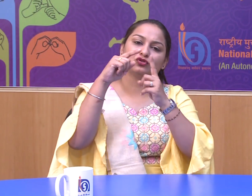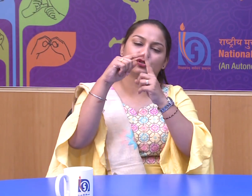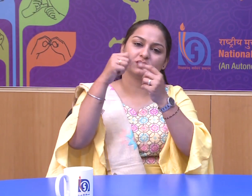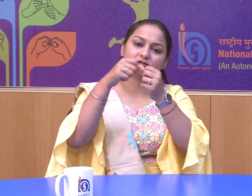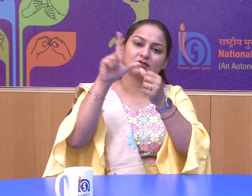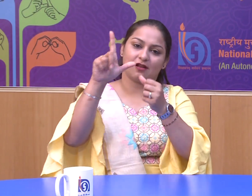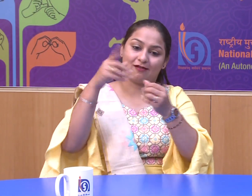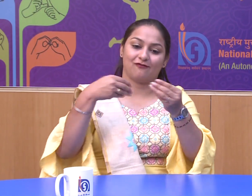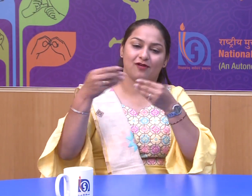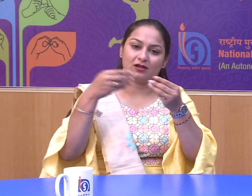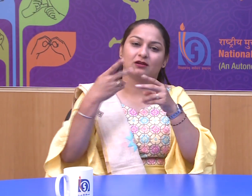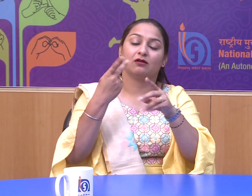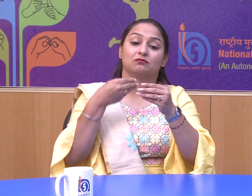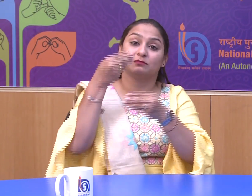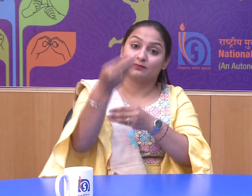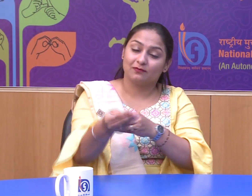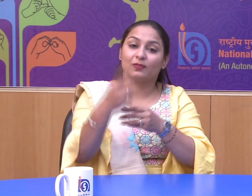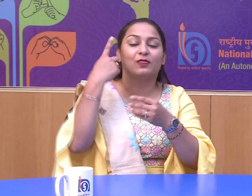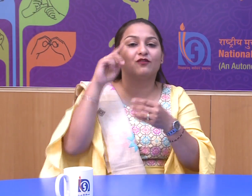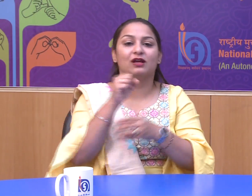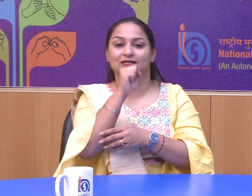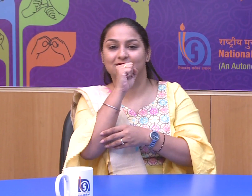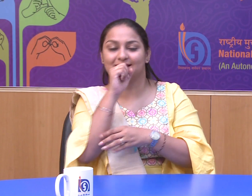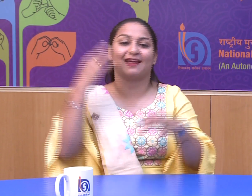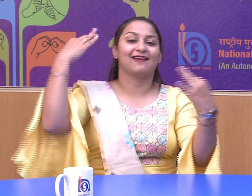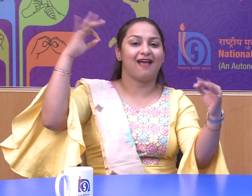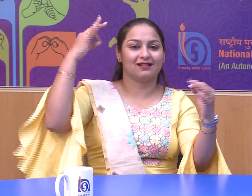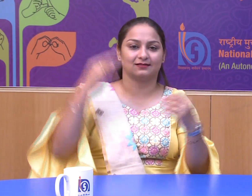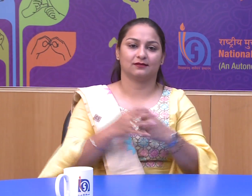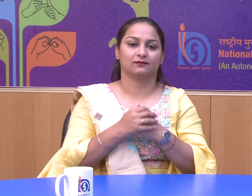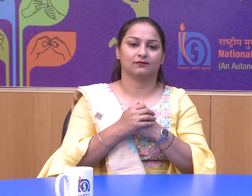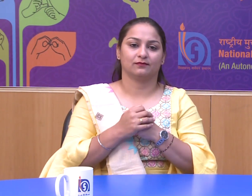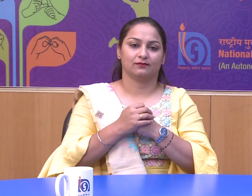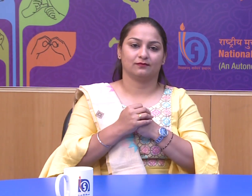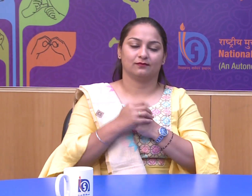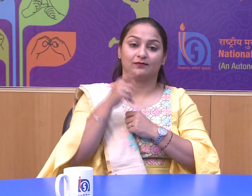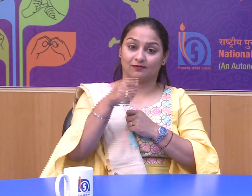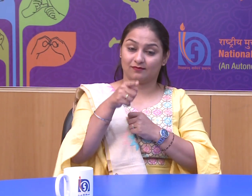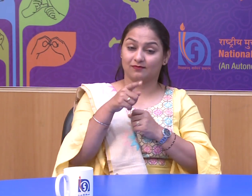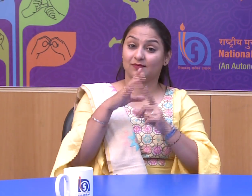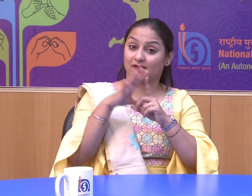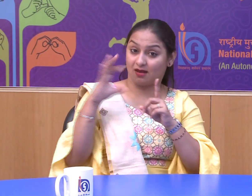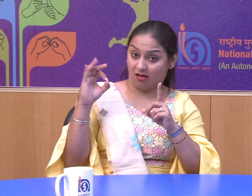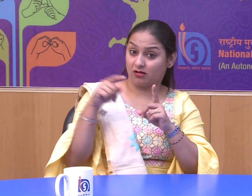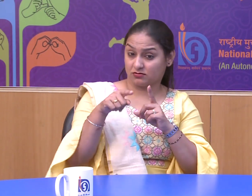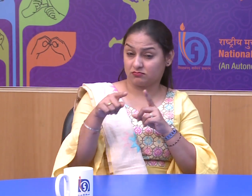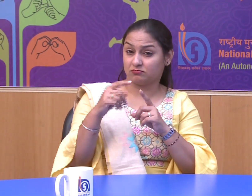provided opportunities for singing and dancing. Does this sound familiar to